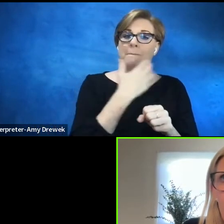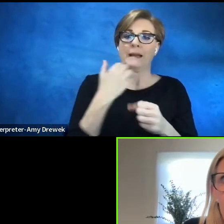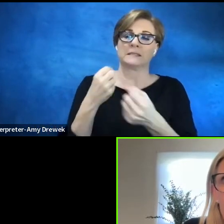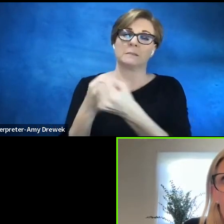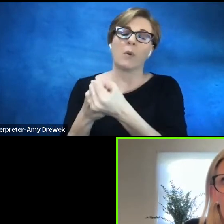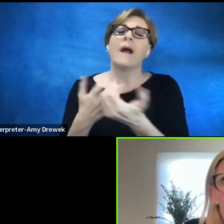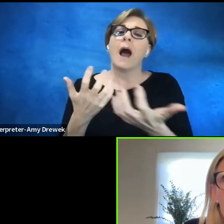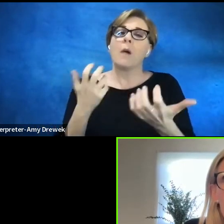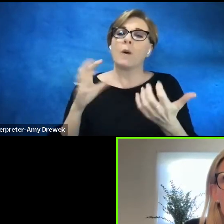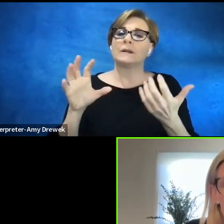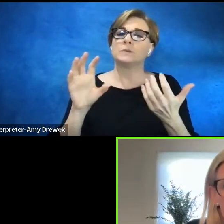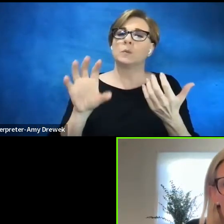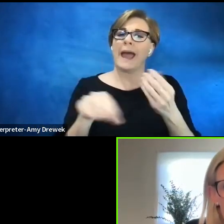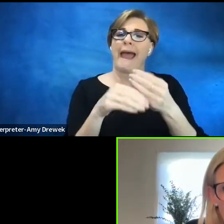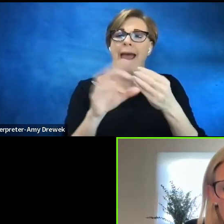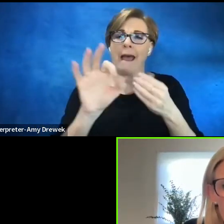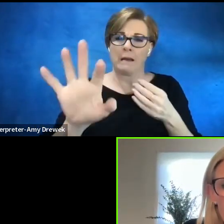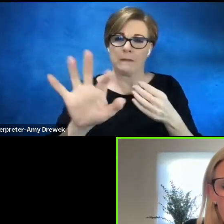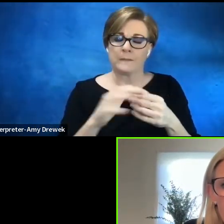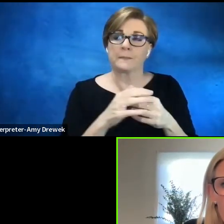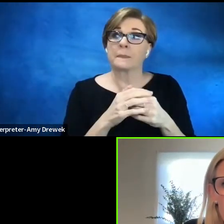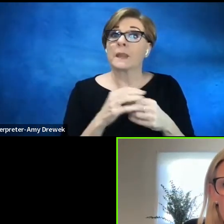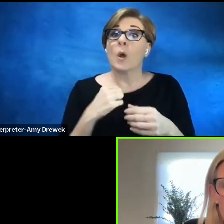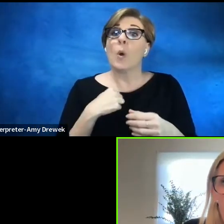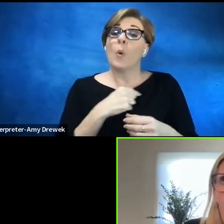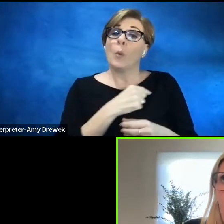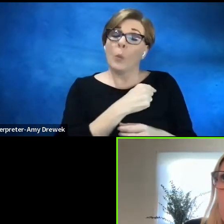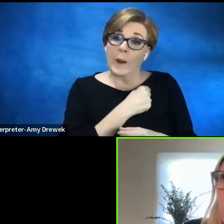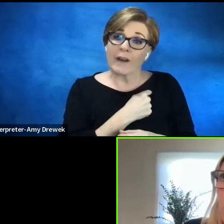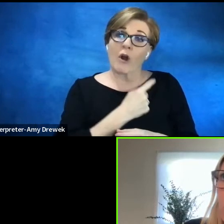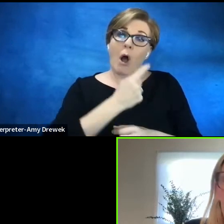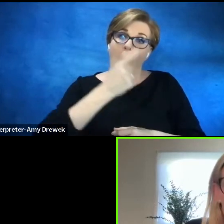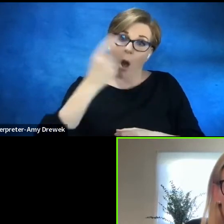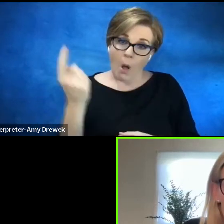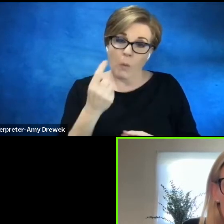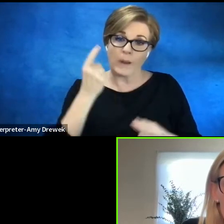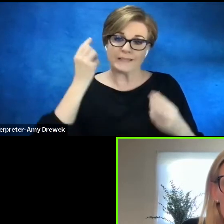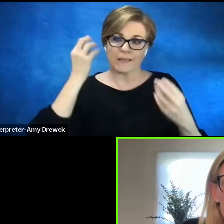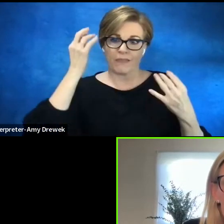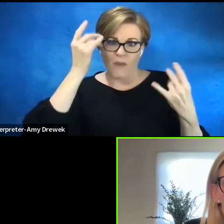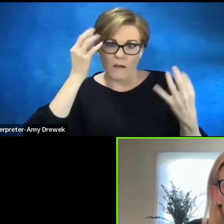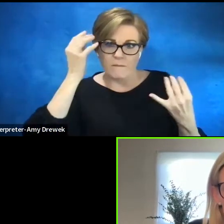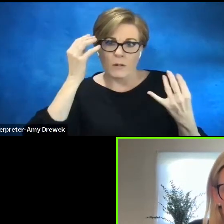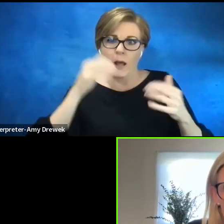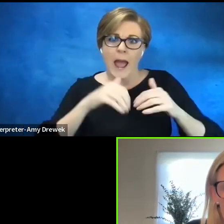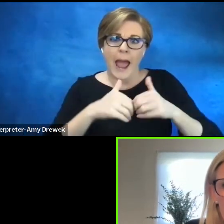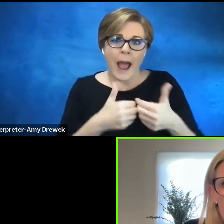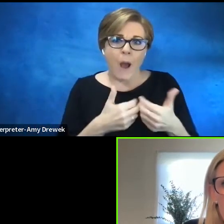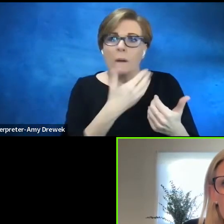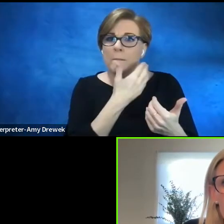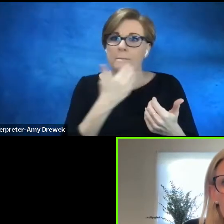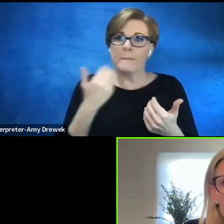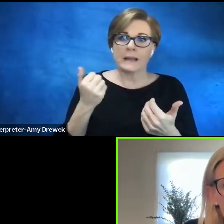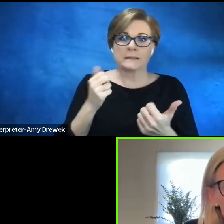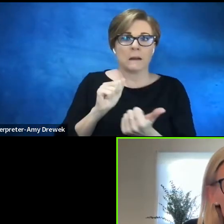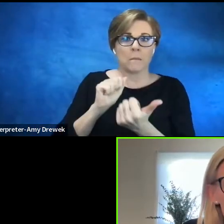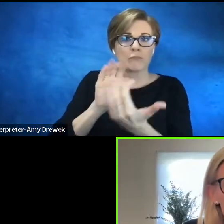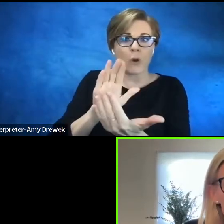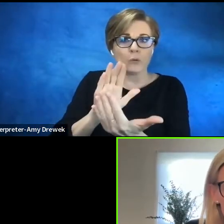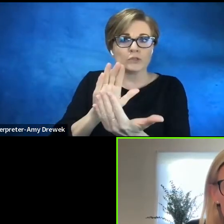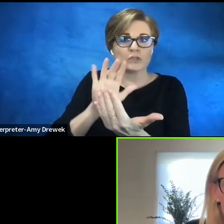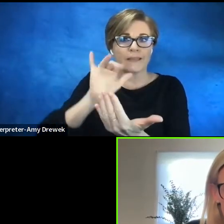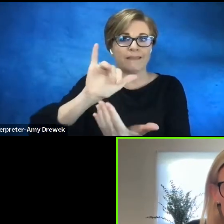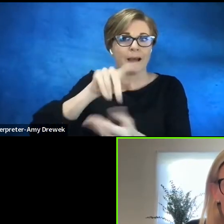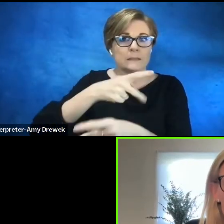here, I think we're always thoughtful about how to do that kind of outreach, because we want